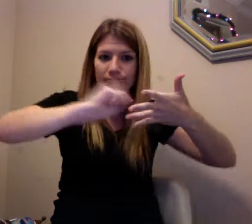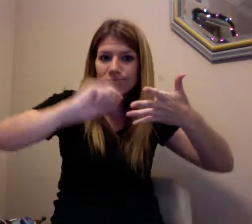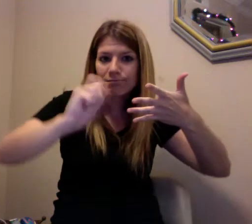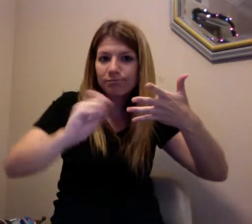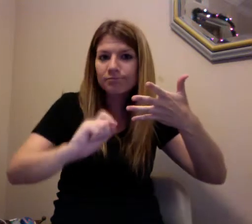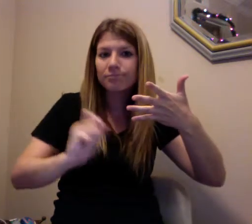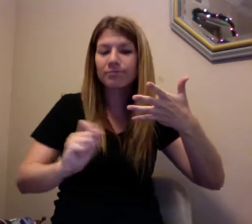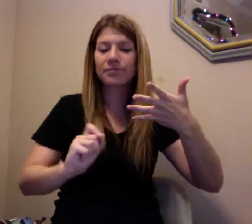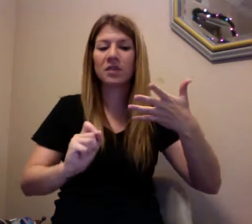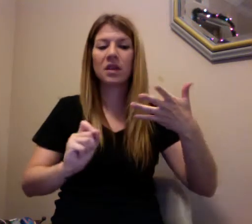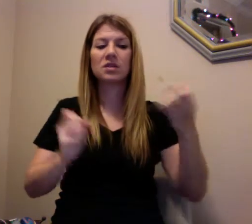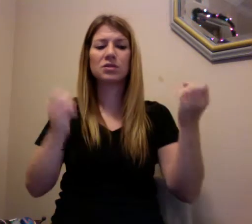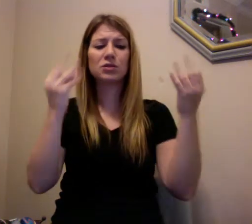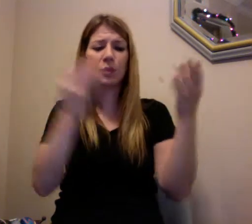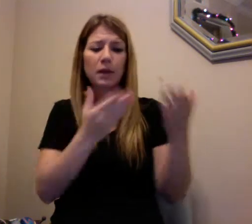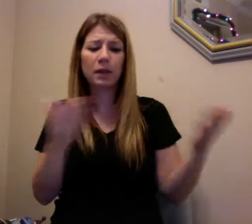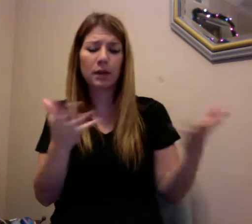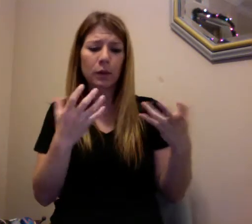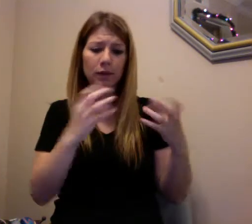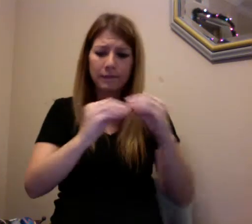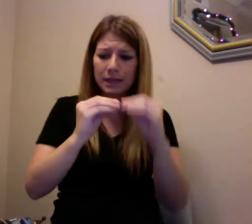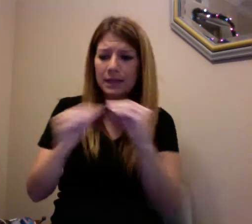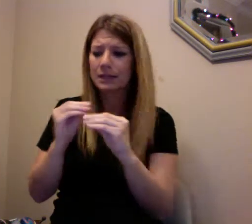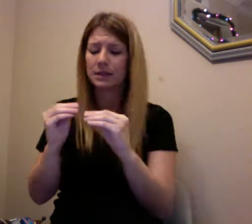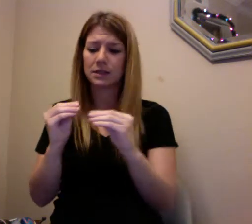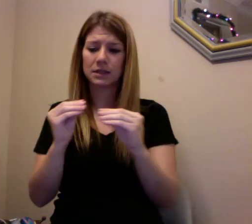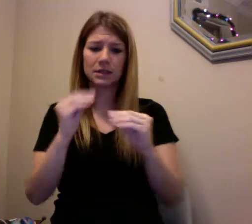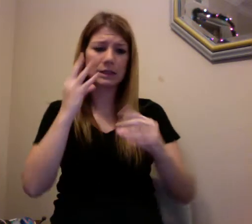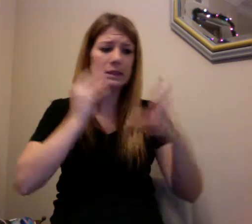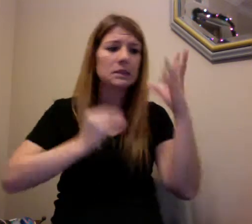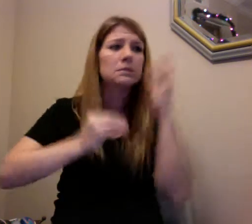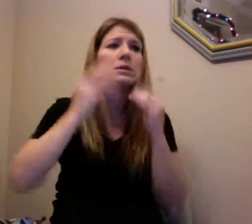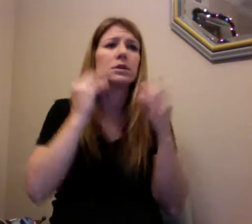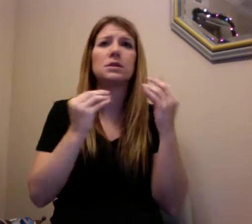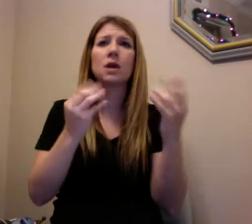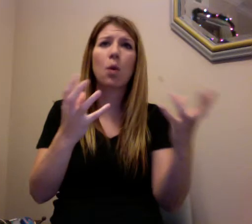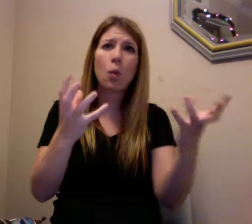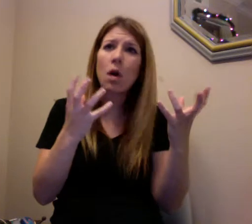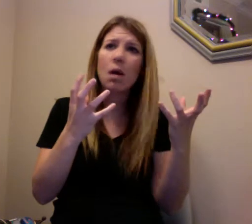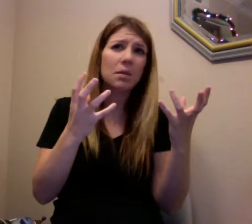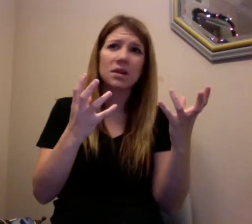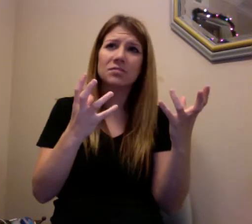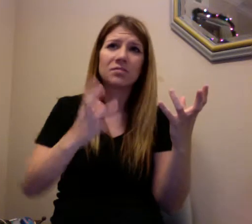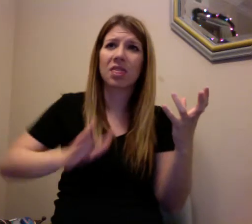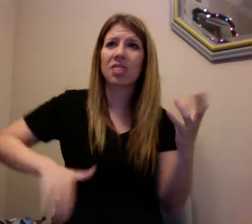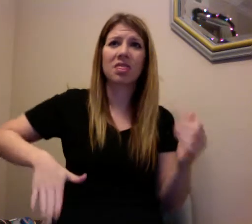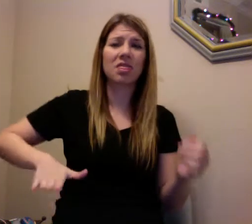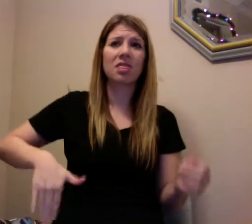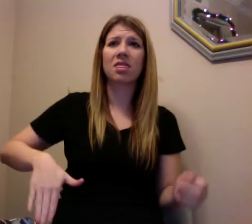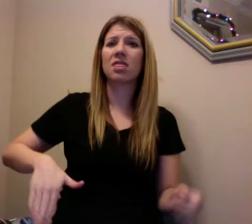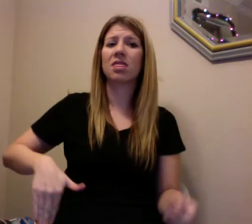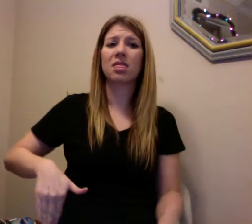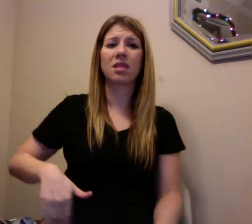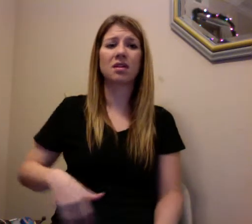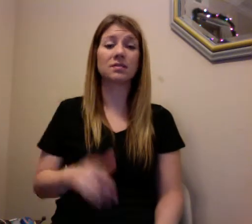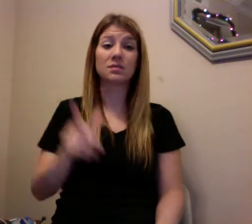All the experiences I wanted to have and I never did. As I thought about that later on I came up with a saying which is